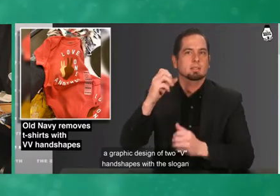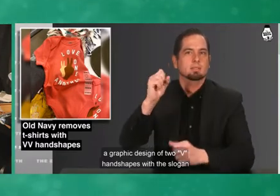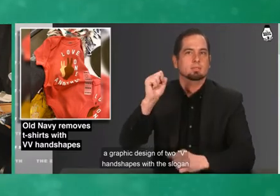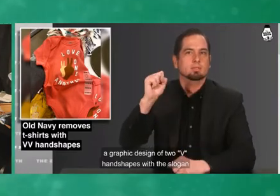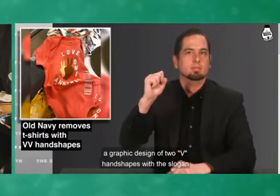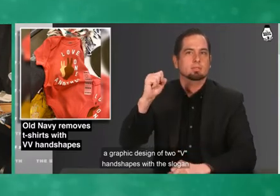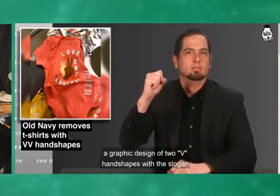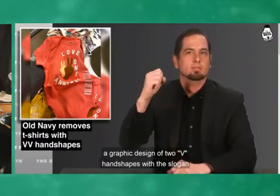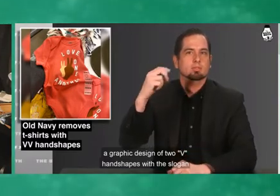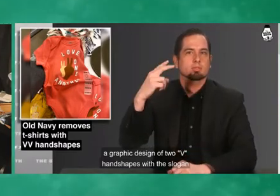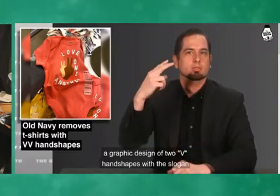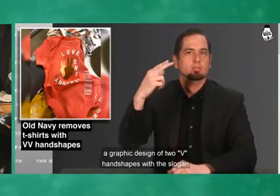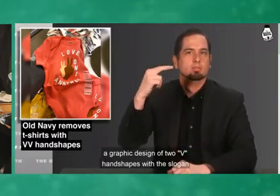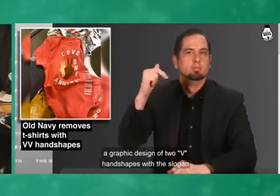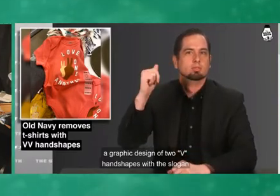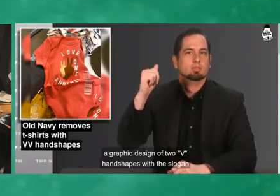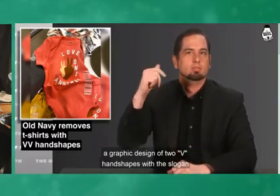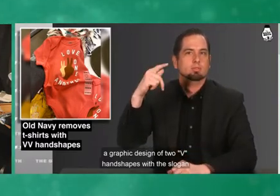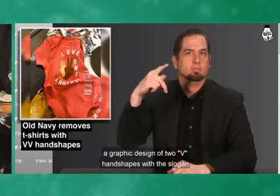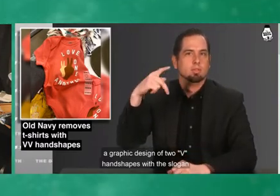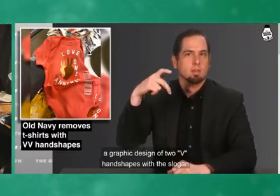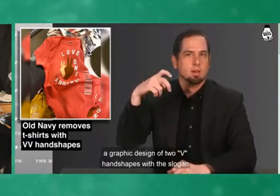Hands.